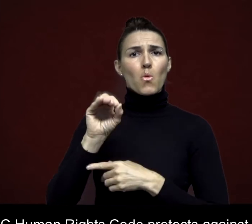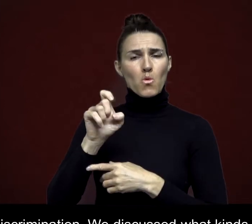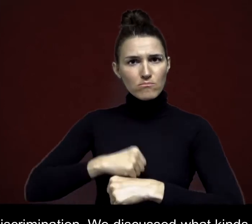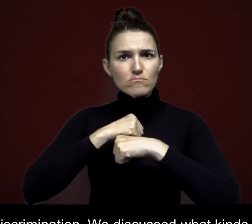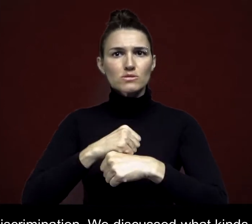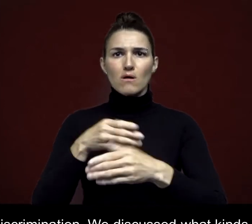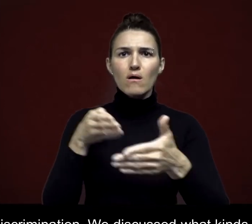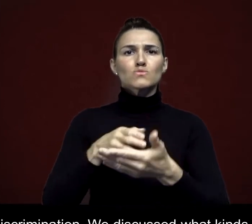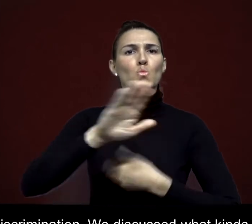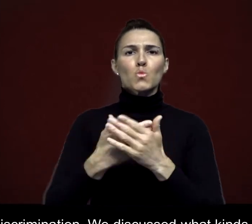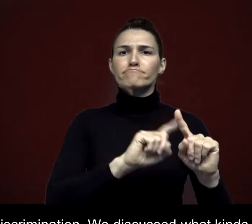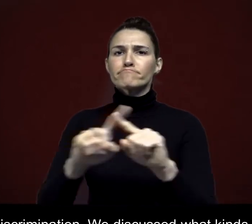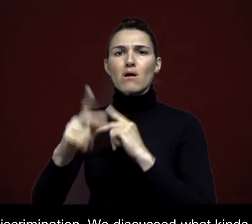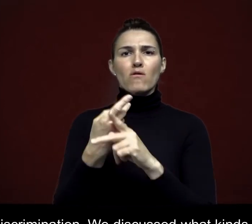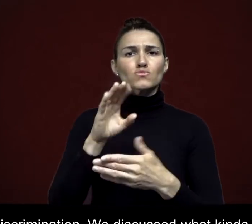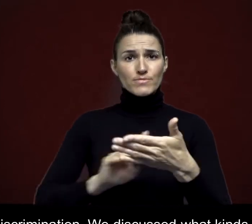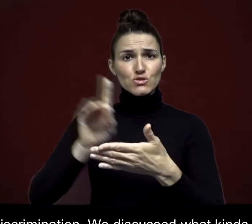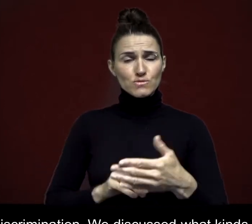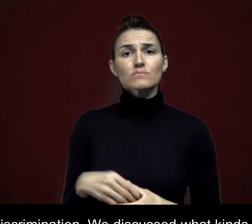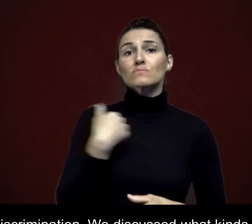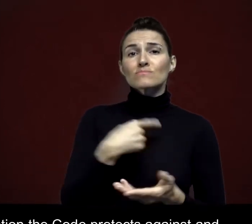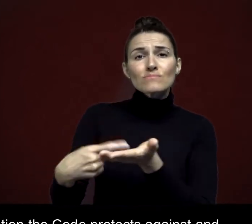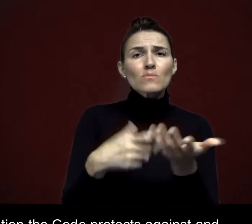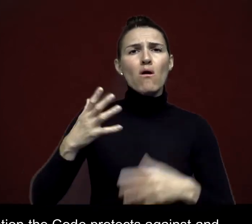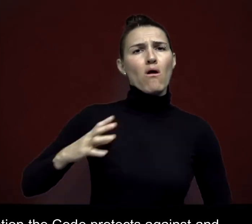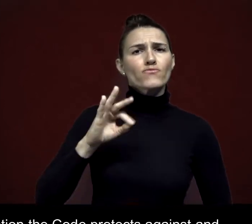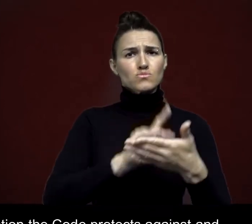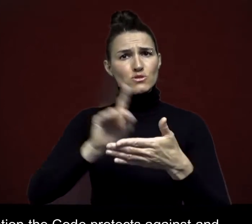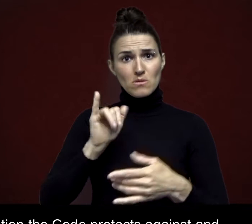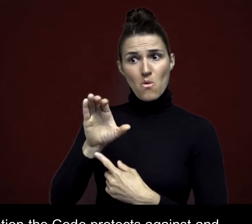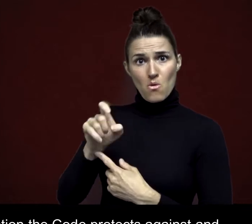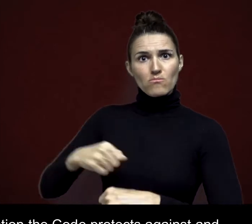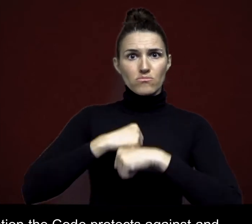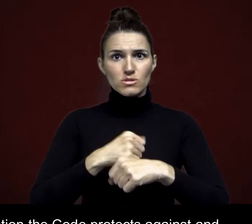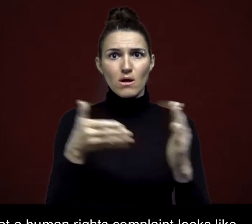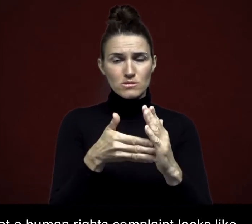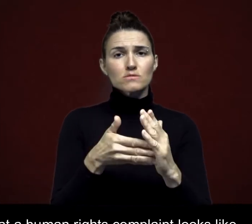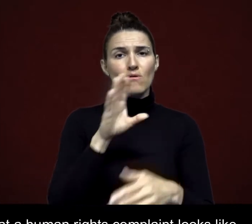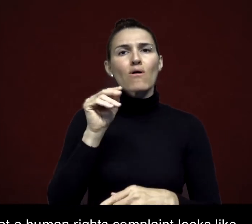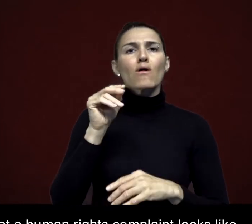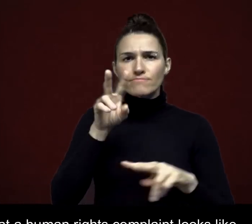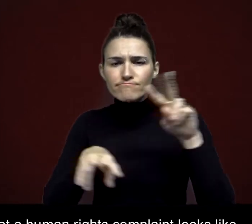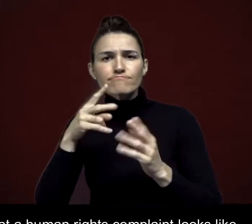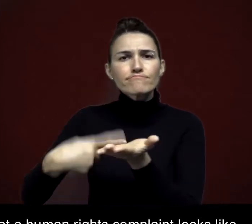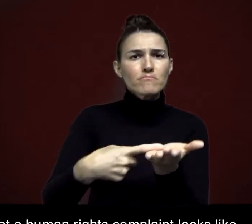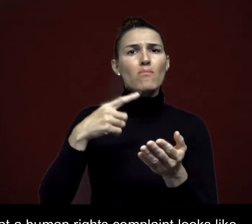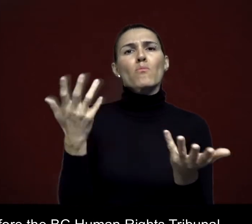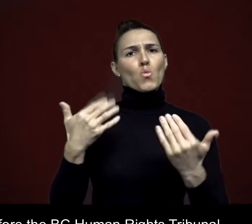all kinds of discrimination. We discussed what kinds of discrimination the code protects against and explored what a human rights complaint looks like in a